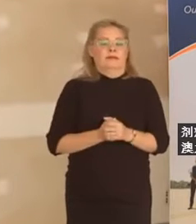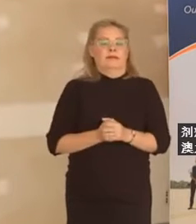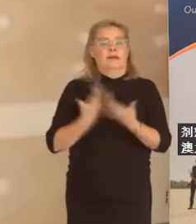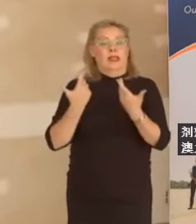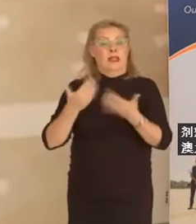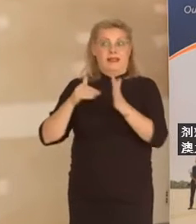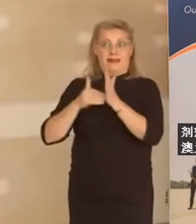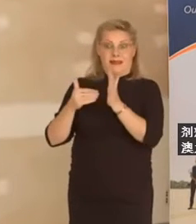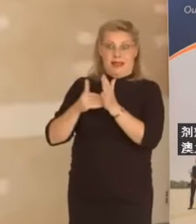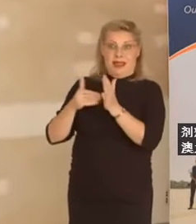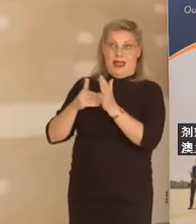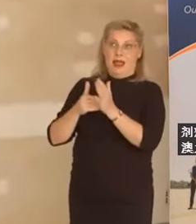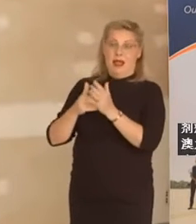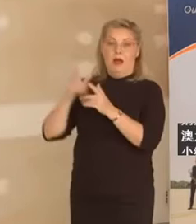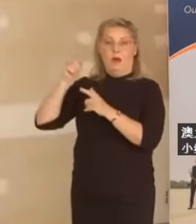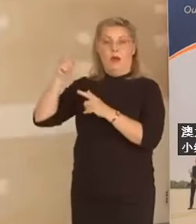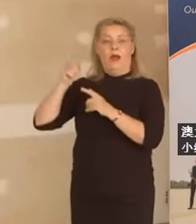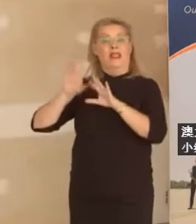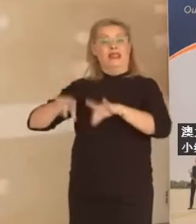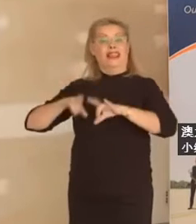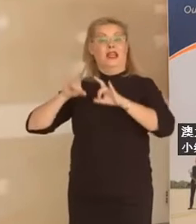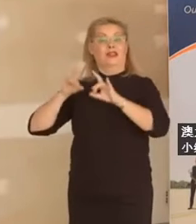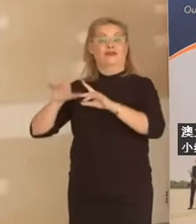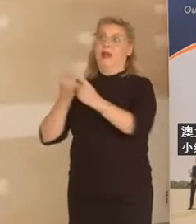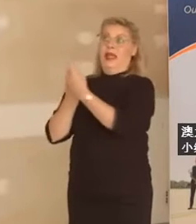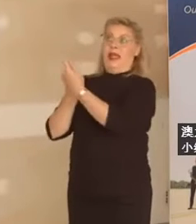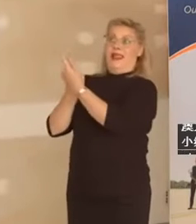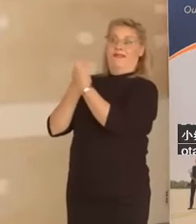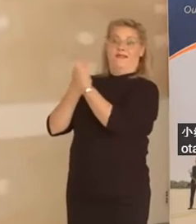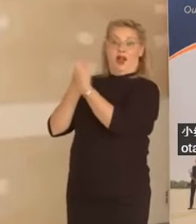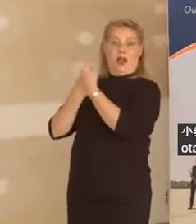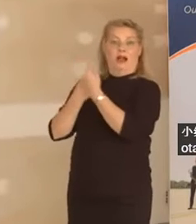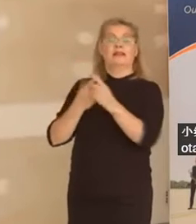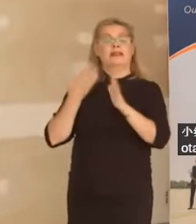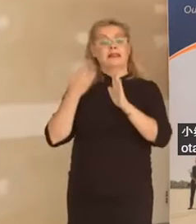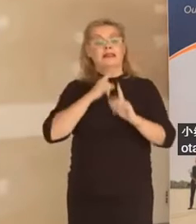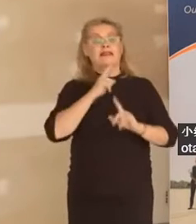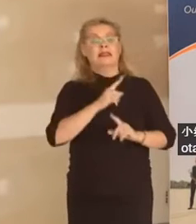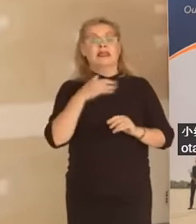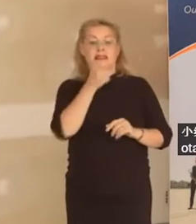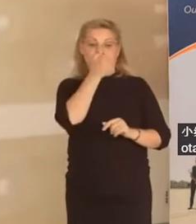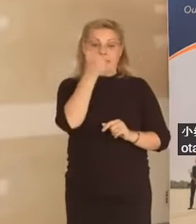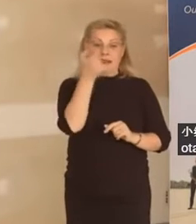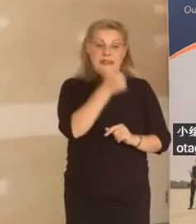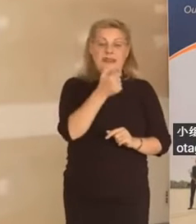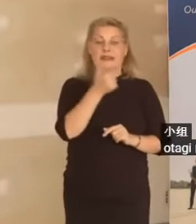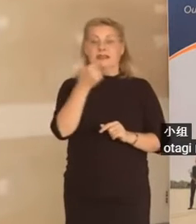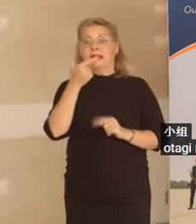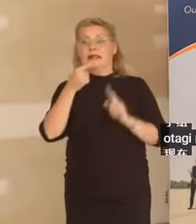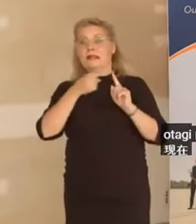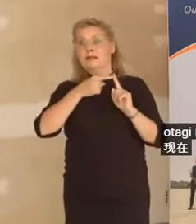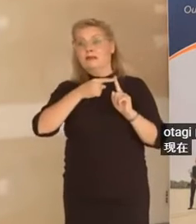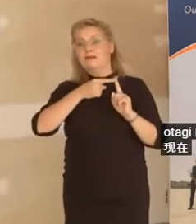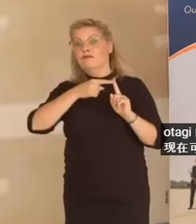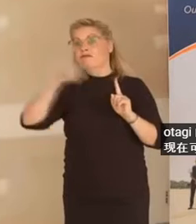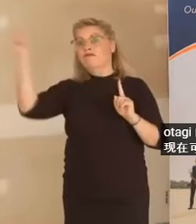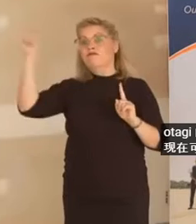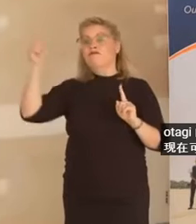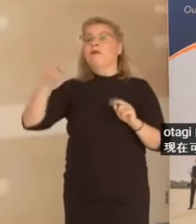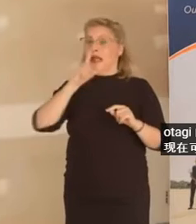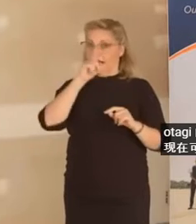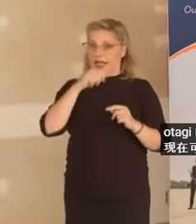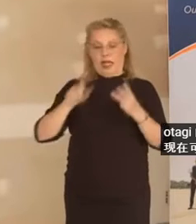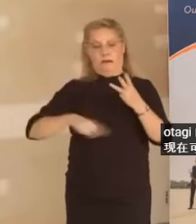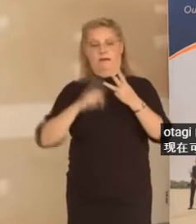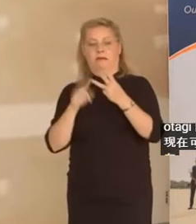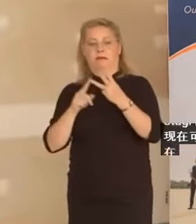ATAGI, the Australian Technical Advisory Group on Immunisation, children 16 and 17, along with adults, can now receive a